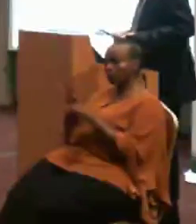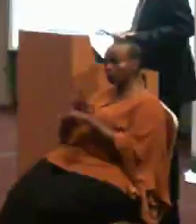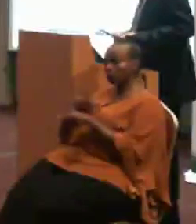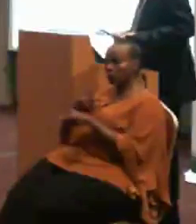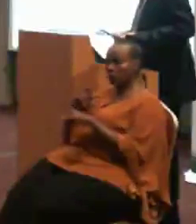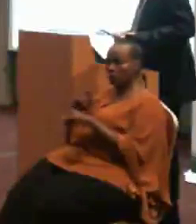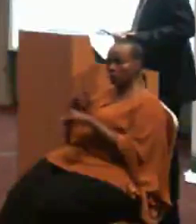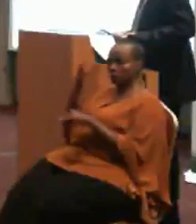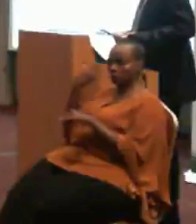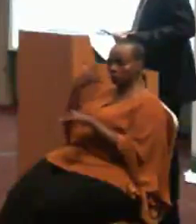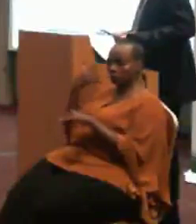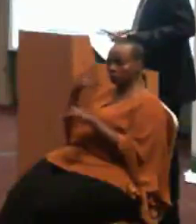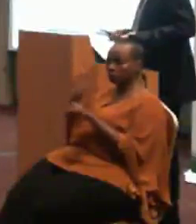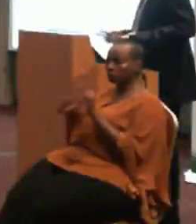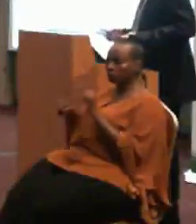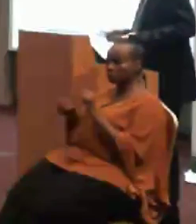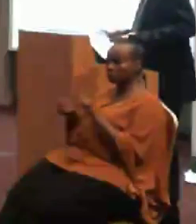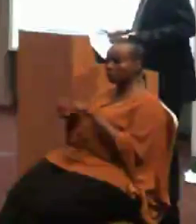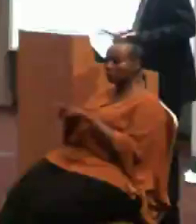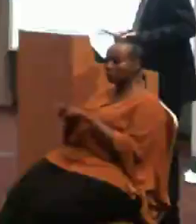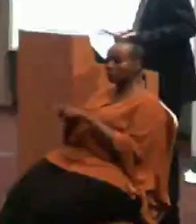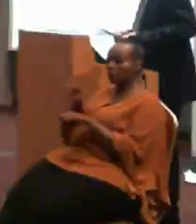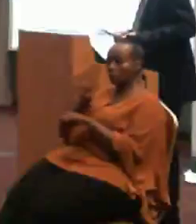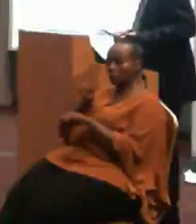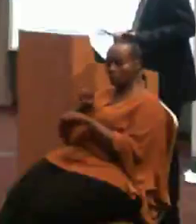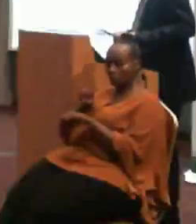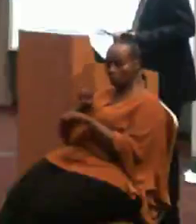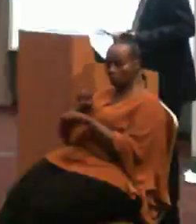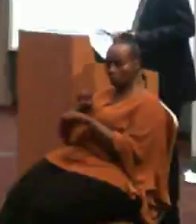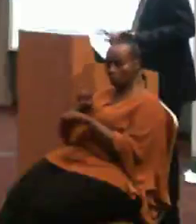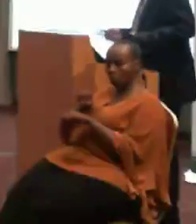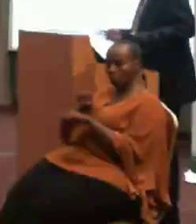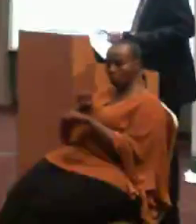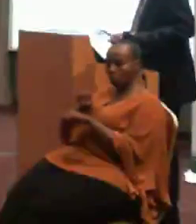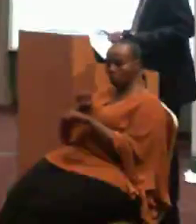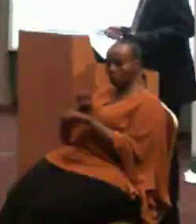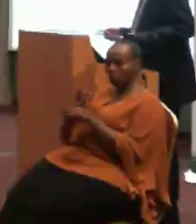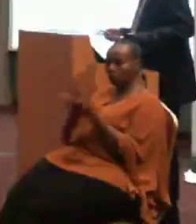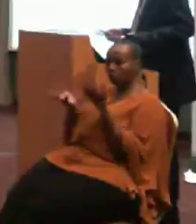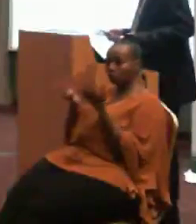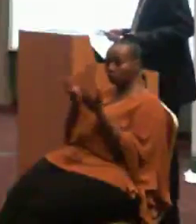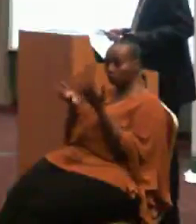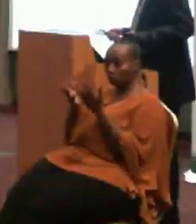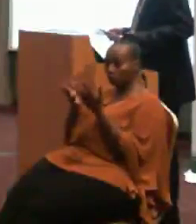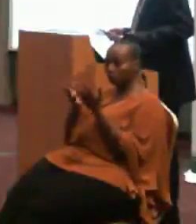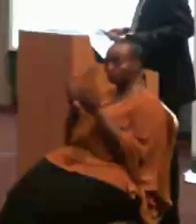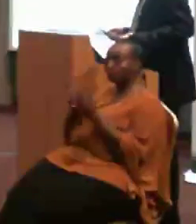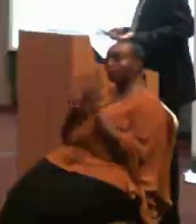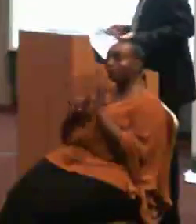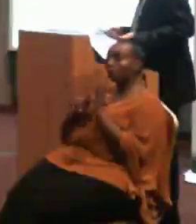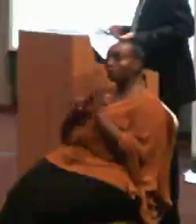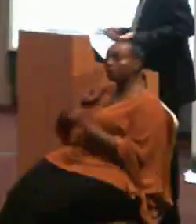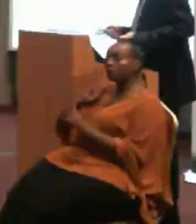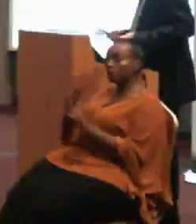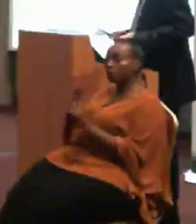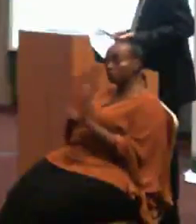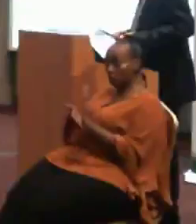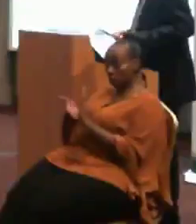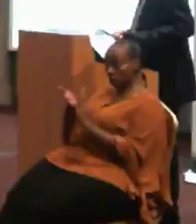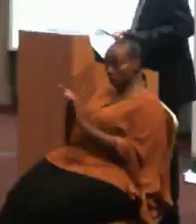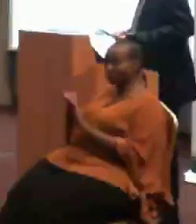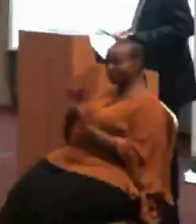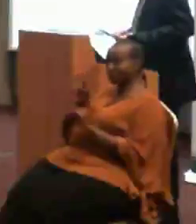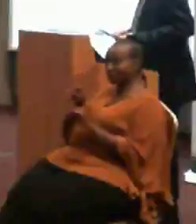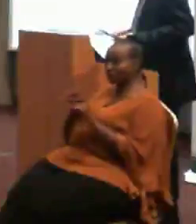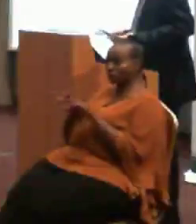most economical coal prices, but by its nature, those contracts, if the volume increases, the fixed cost embedded in